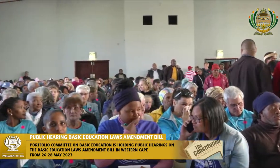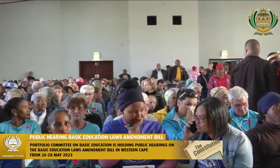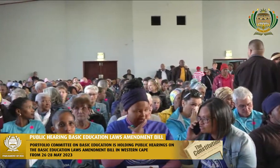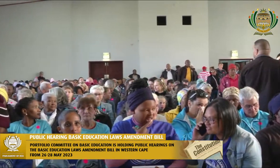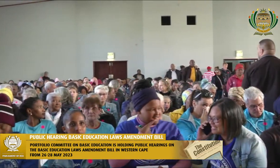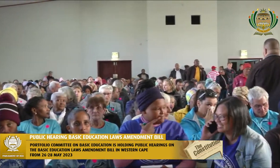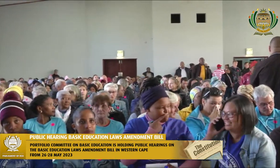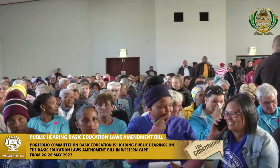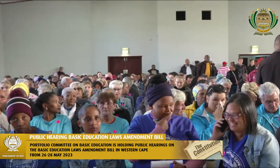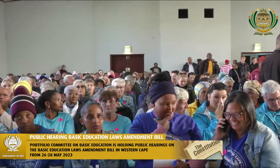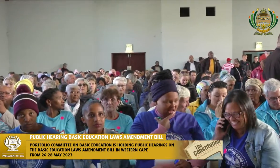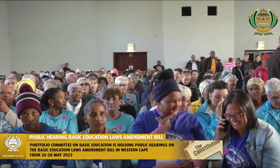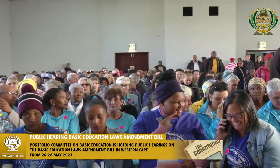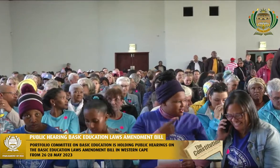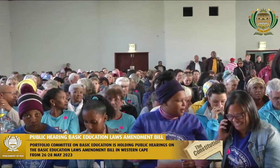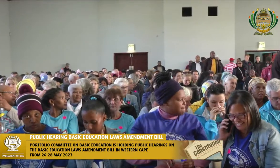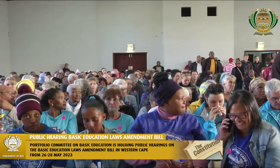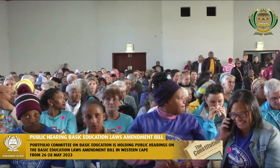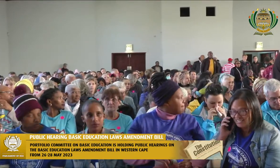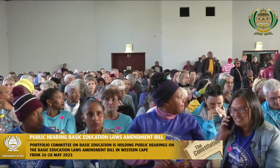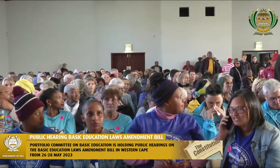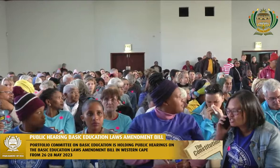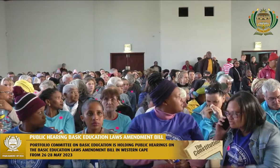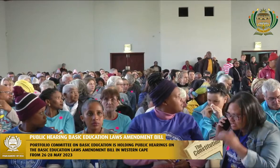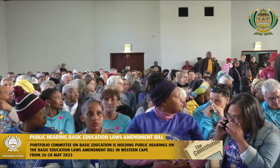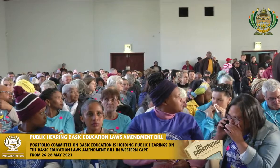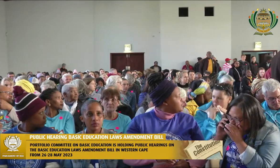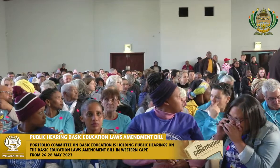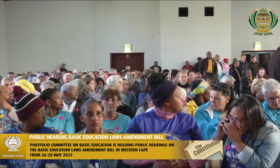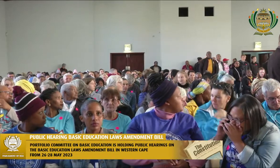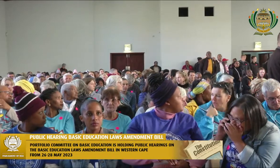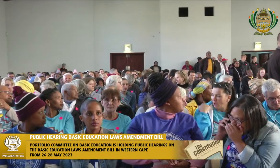we have tried. What is happening at the center? What is happening here?